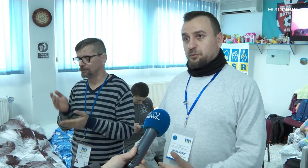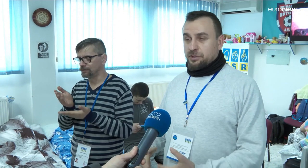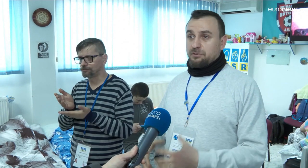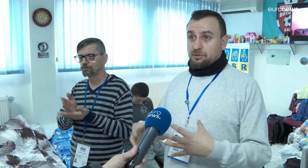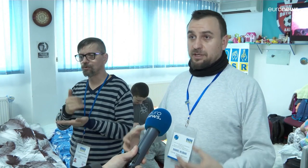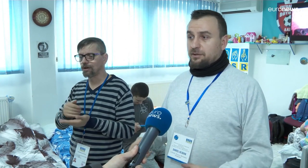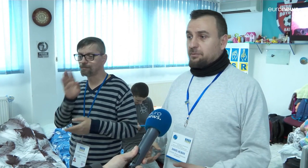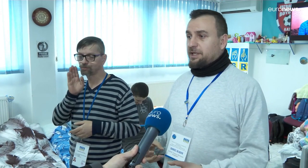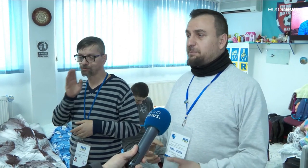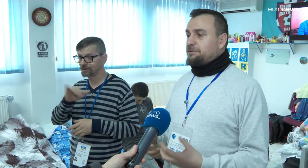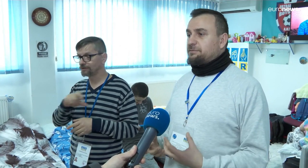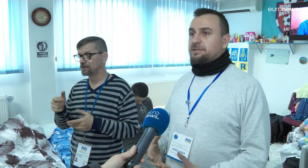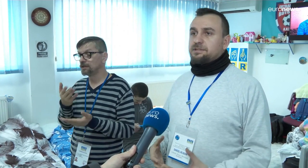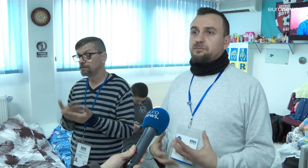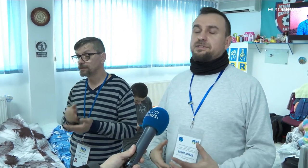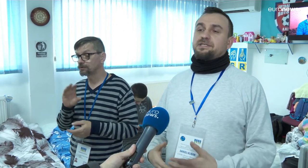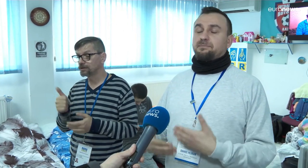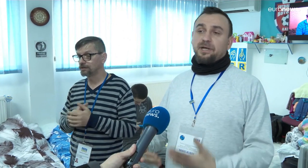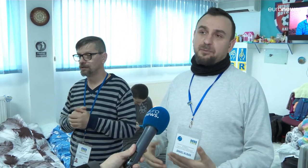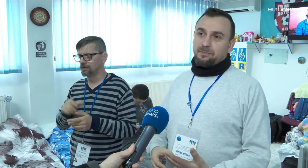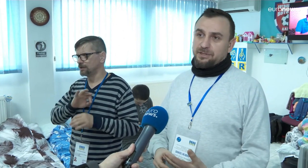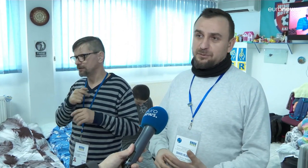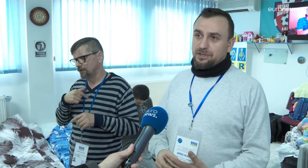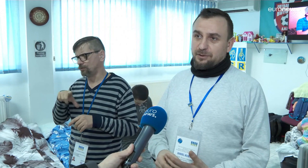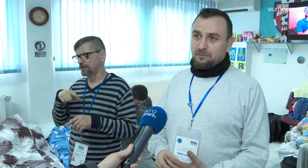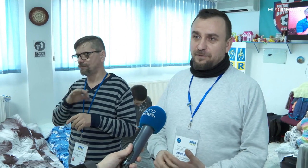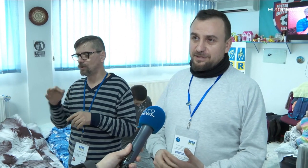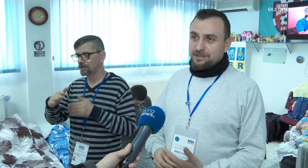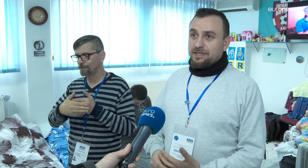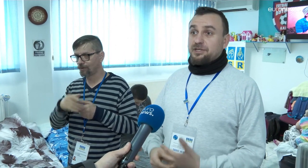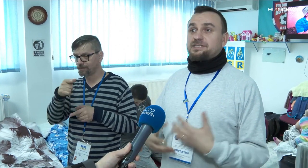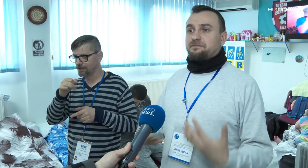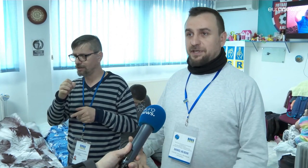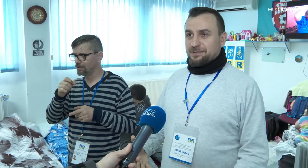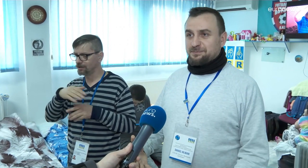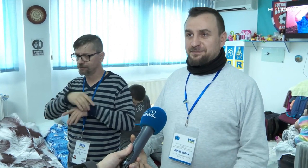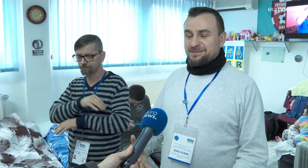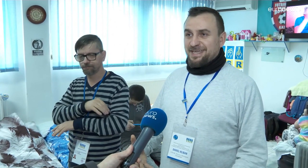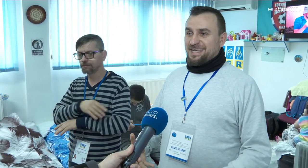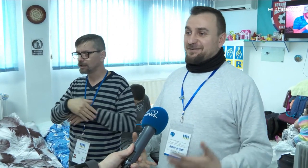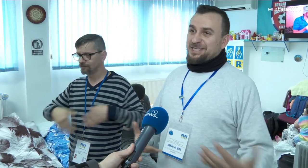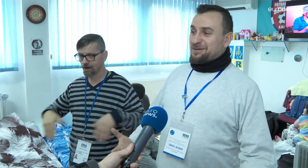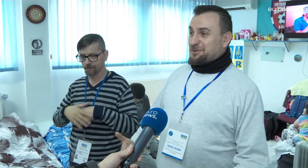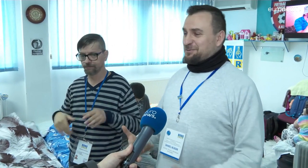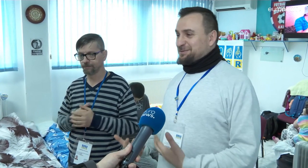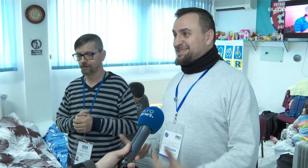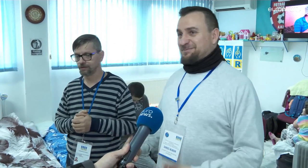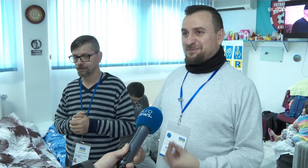borders. They feel too close to the conflict area and they are afraid. We don't know how to feel about ourselves, but we're not